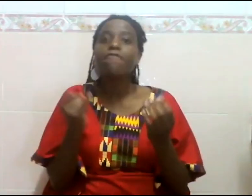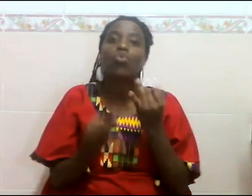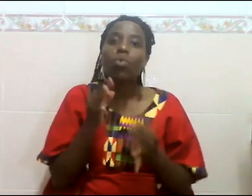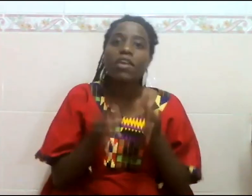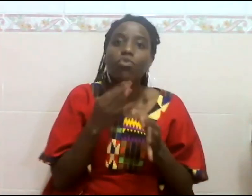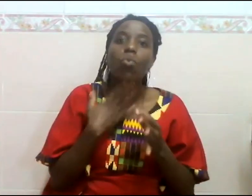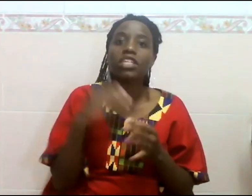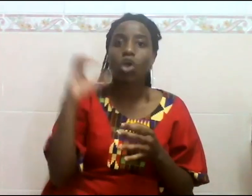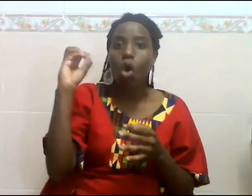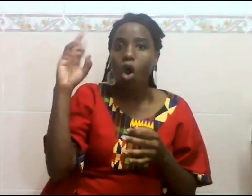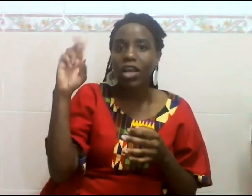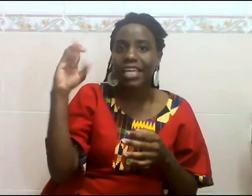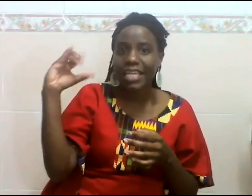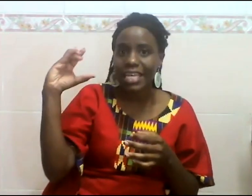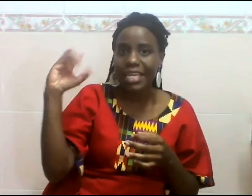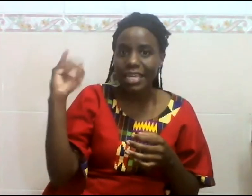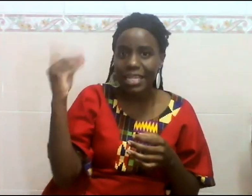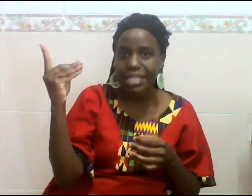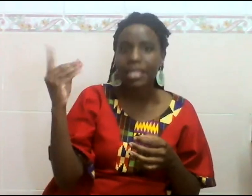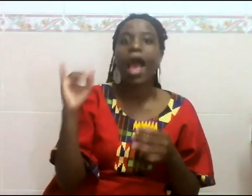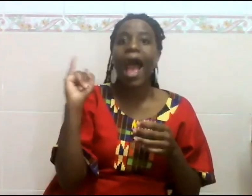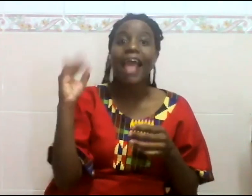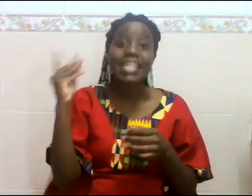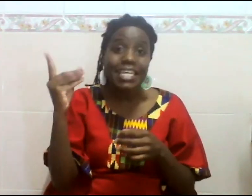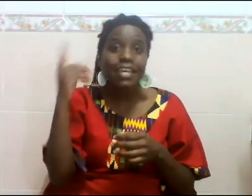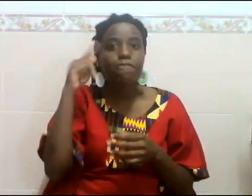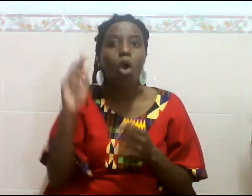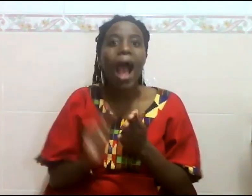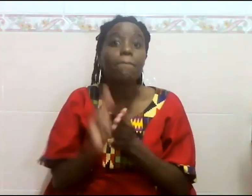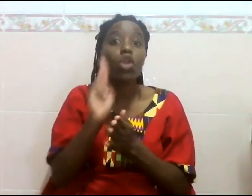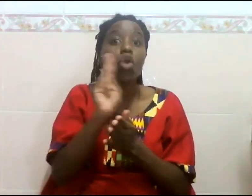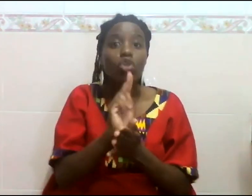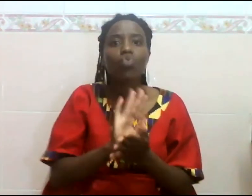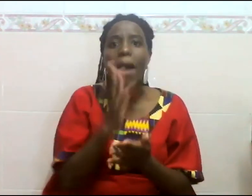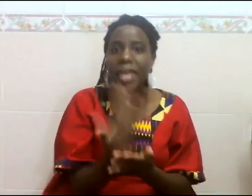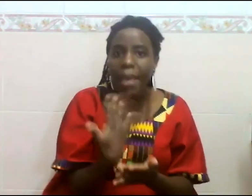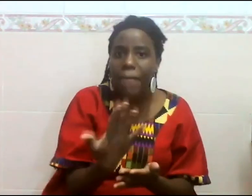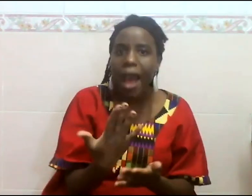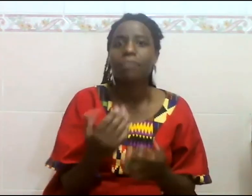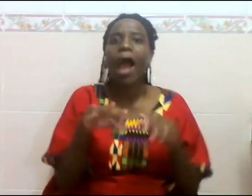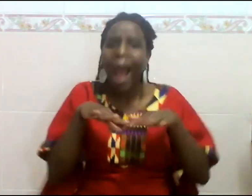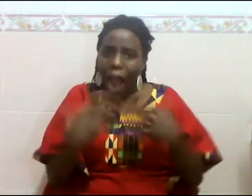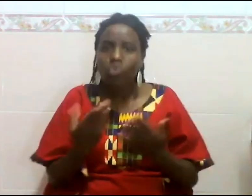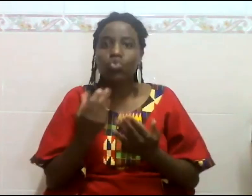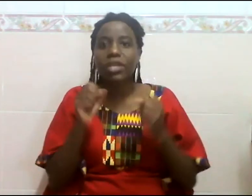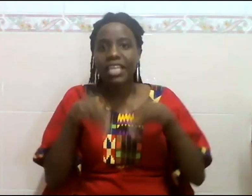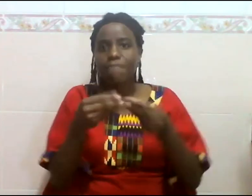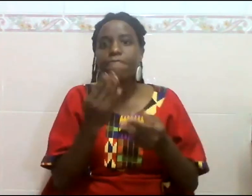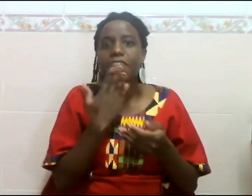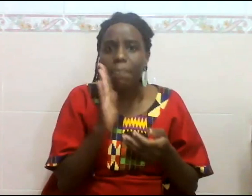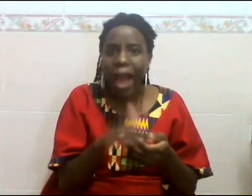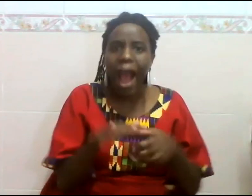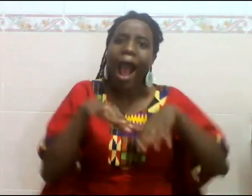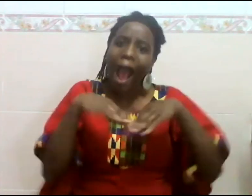already have that. Uploading a preprint, giving open feedback, and strengthening your profile